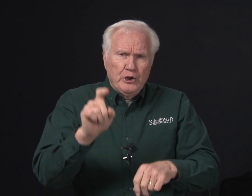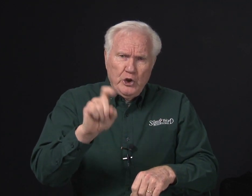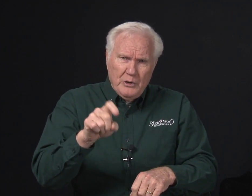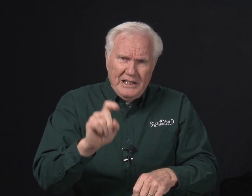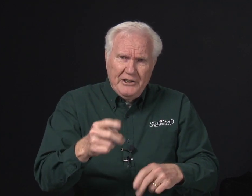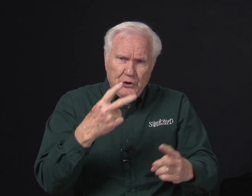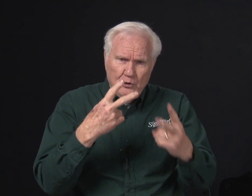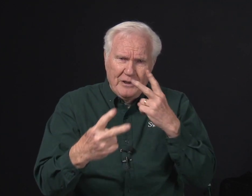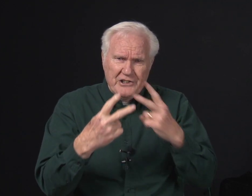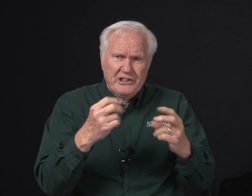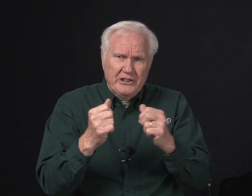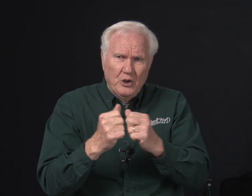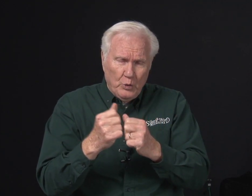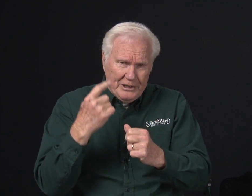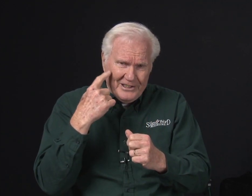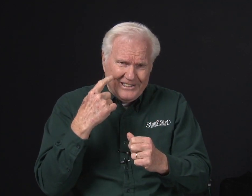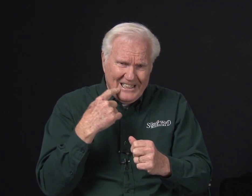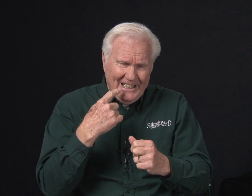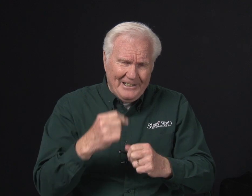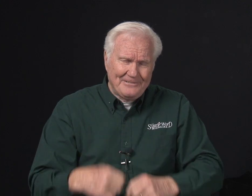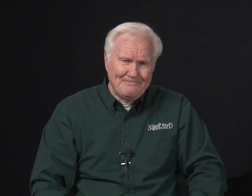You need to visit with the deaf.